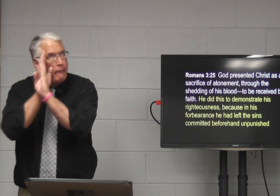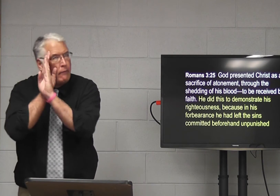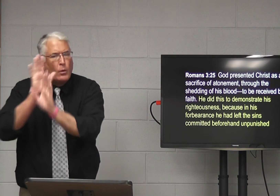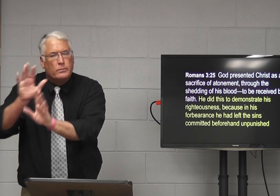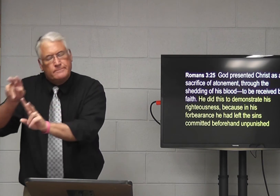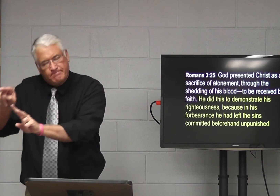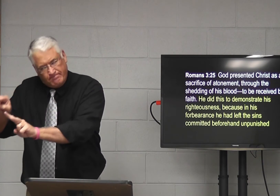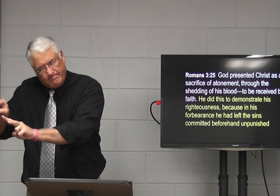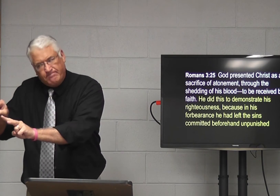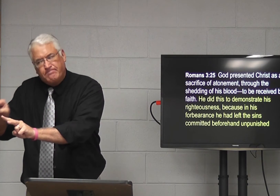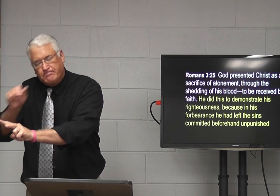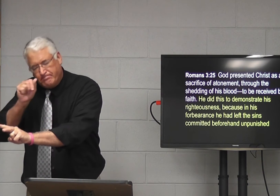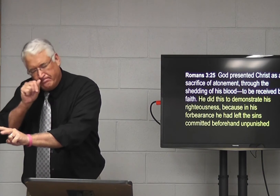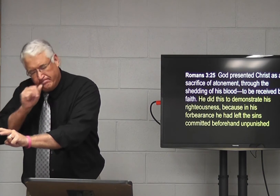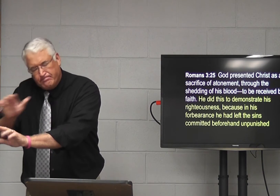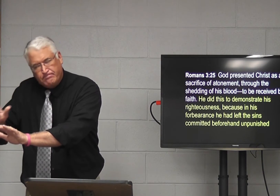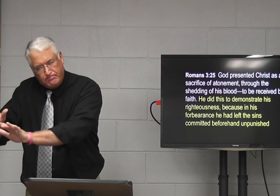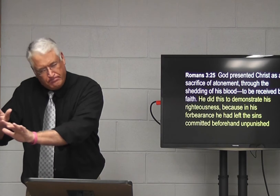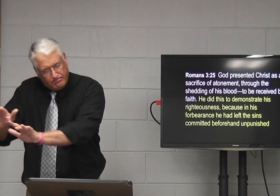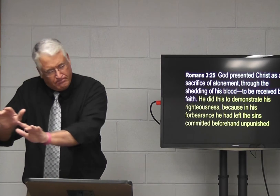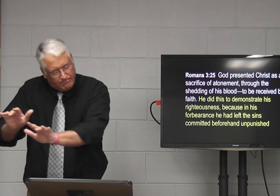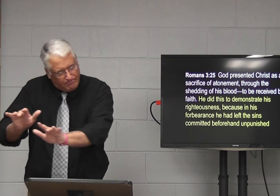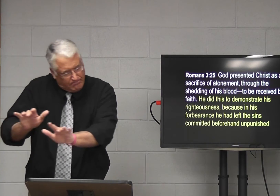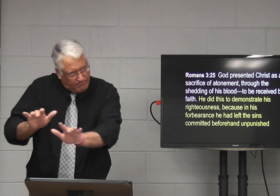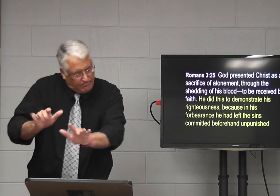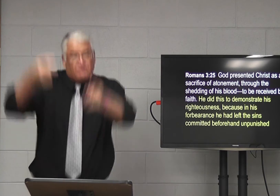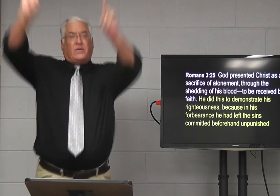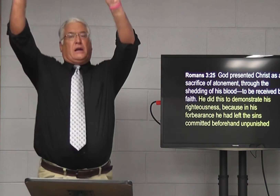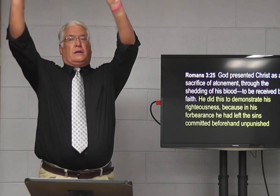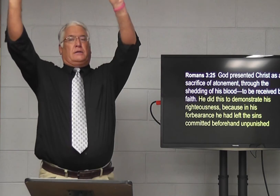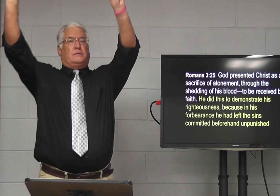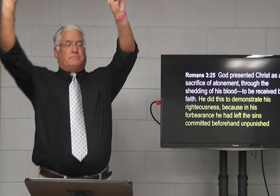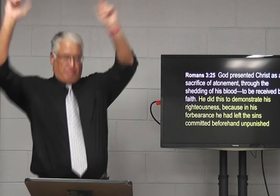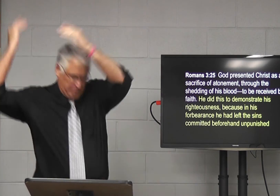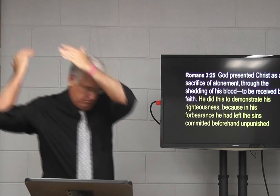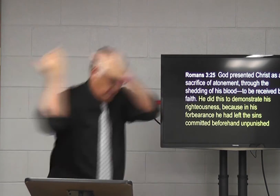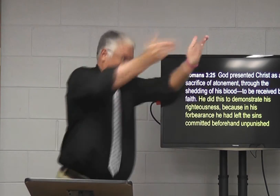He doesn't turn a blind eye. He does watch and is very patient until that